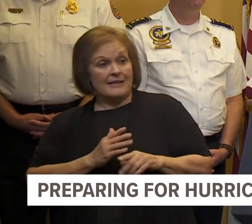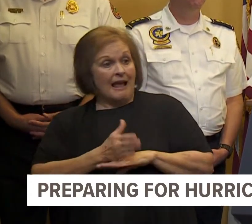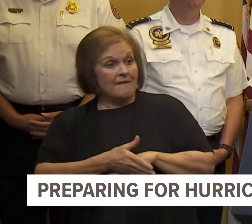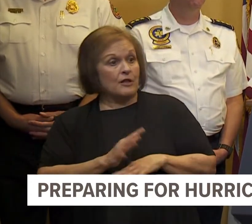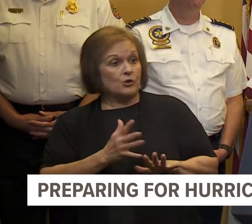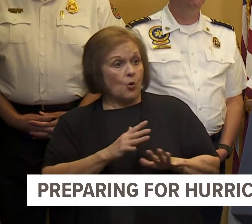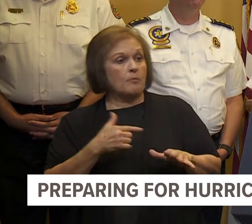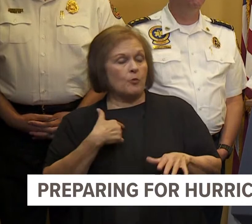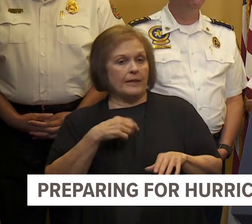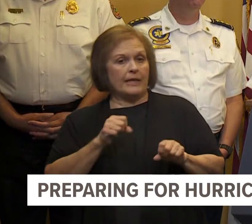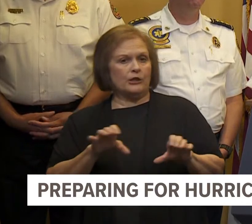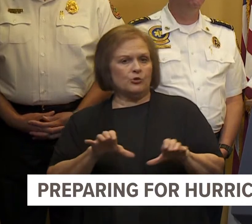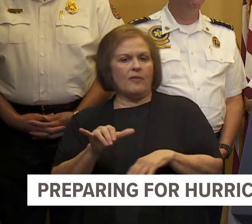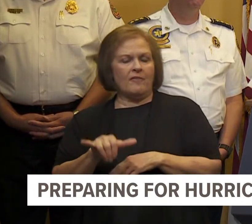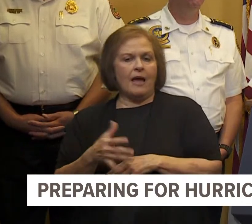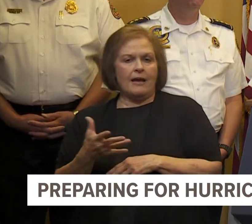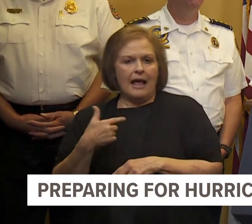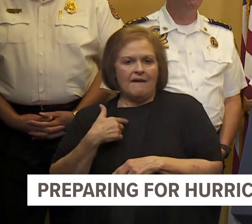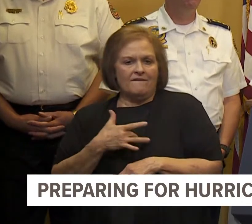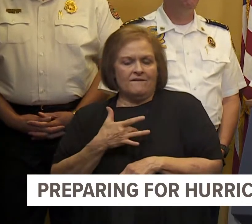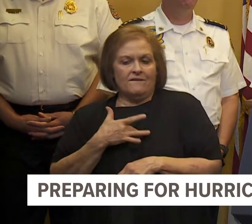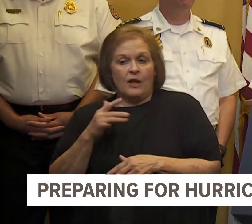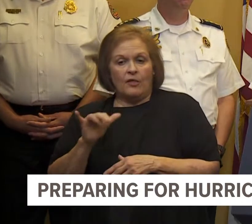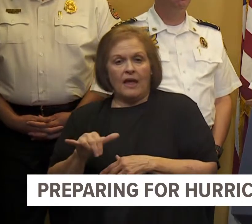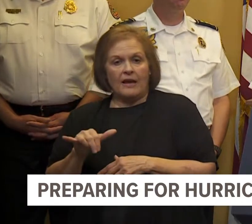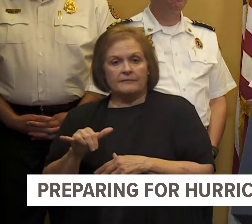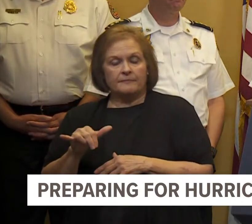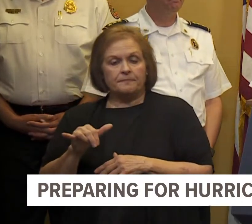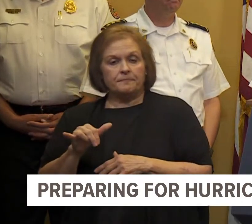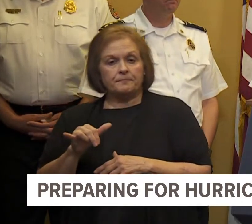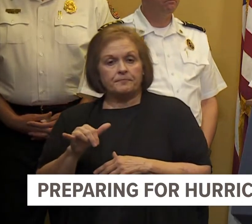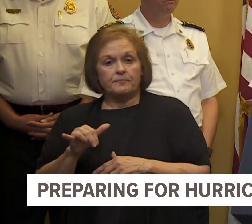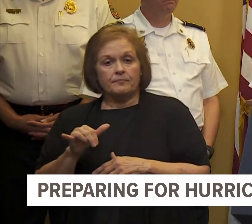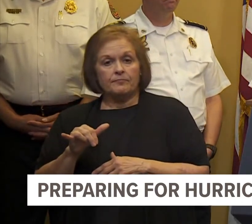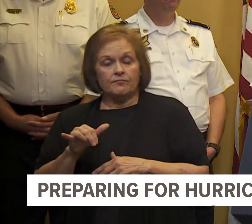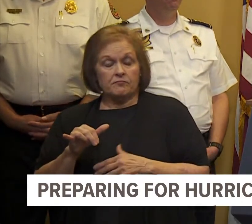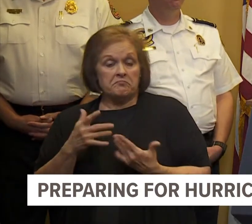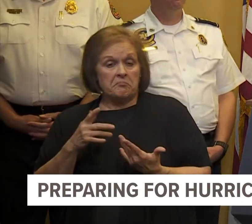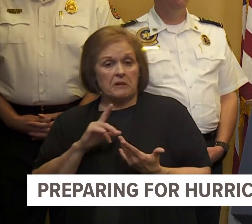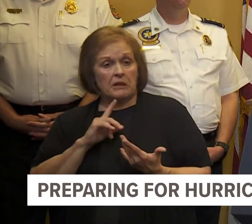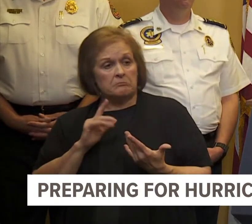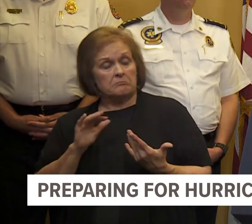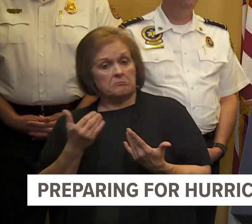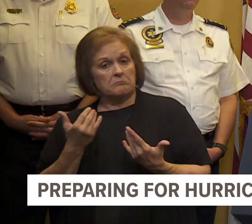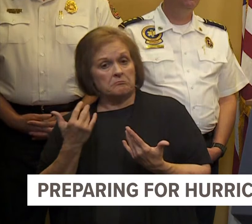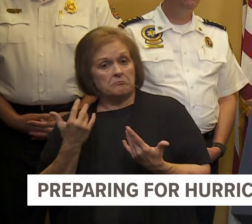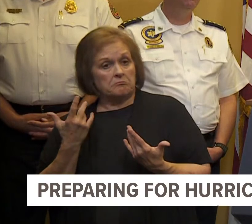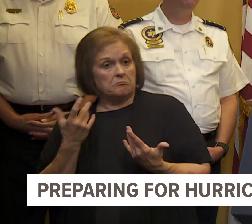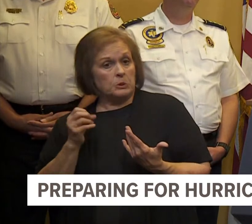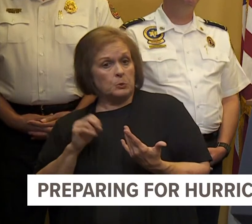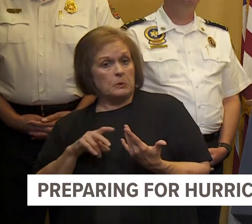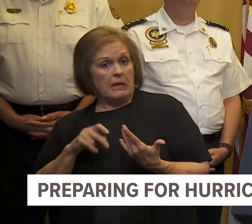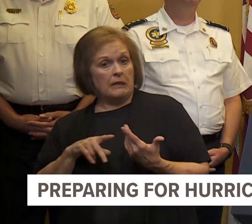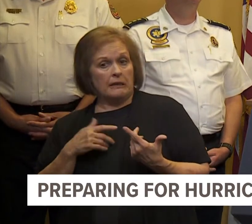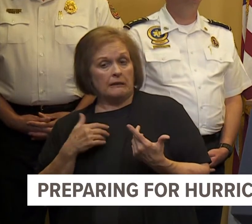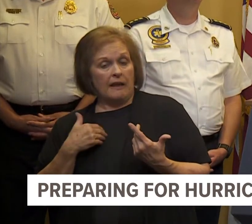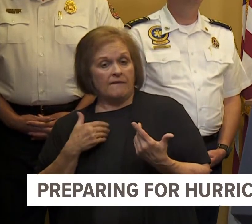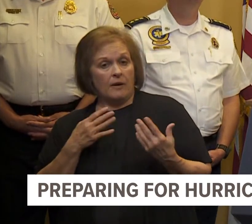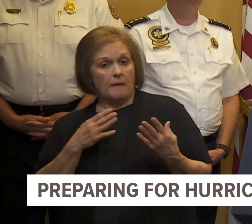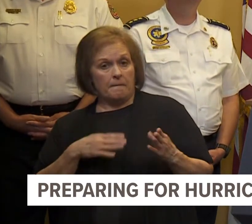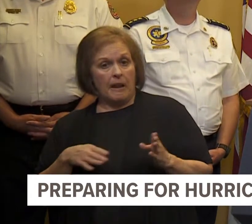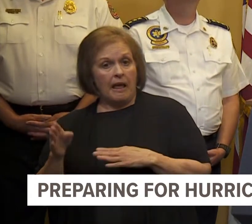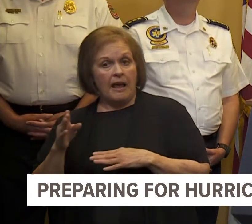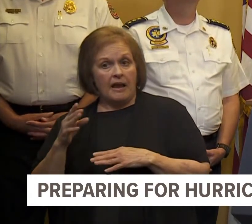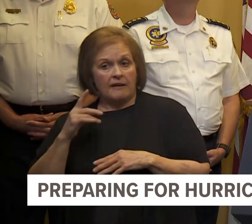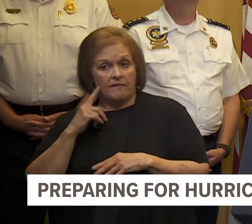move in and do that. And I believe that is a reasonable plan to have given